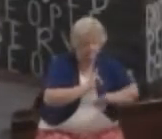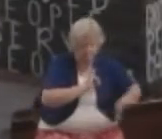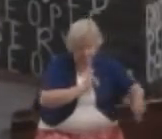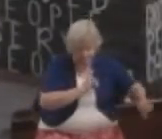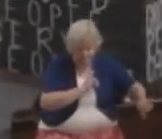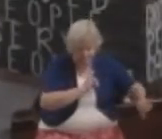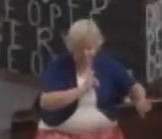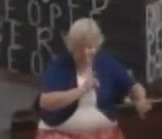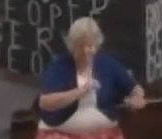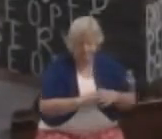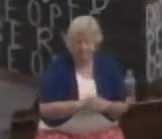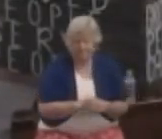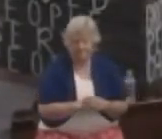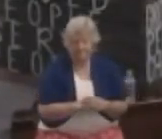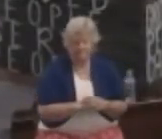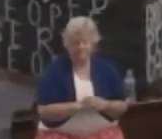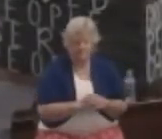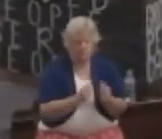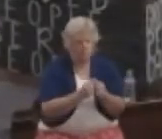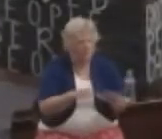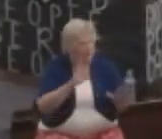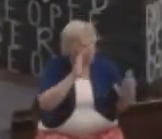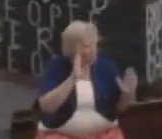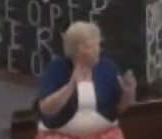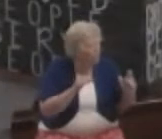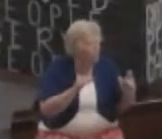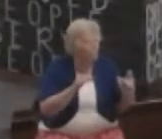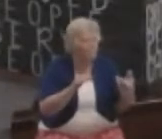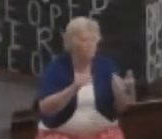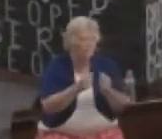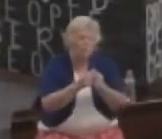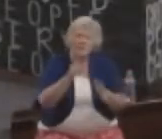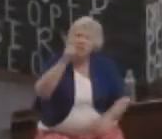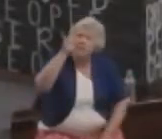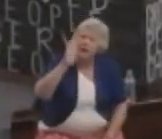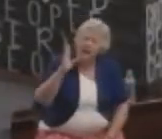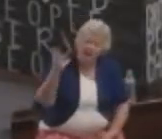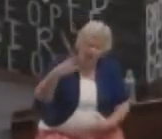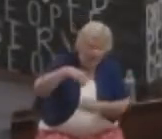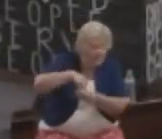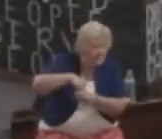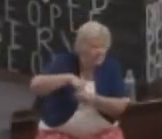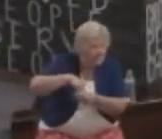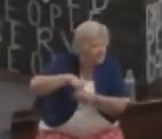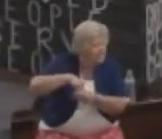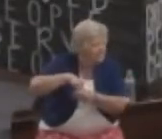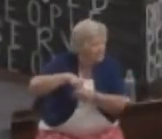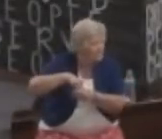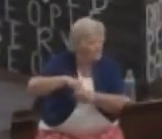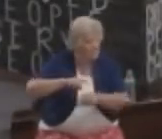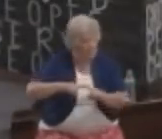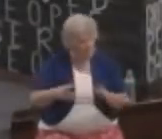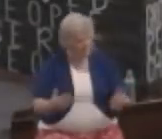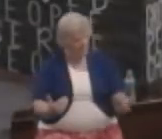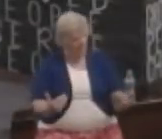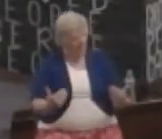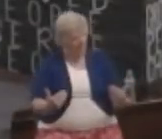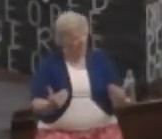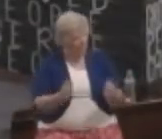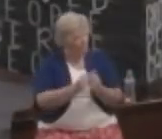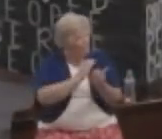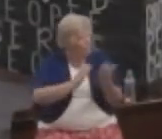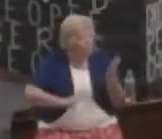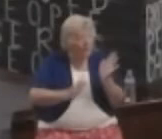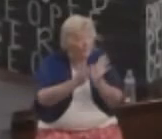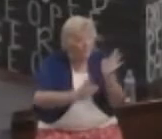of the promise, without hope and without God in the world. But now in Christ